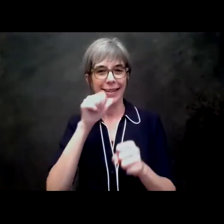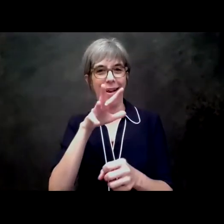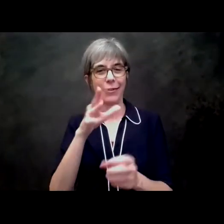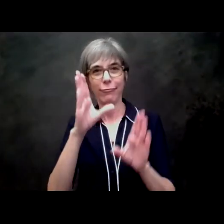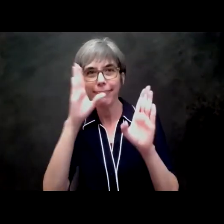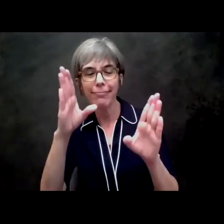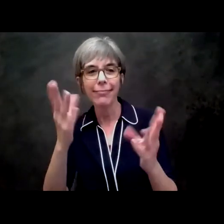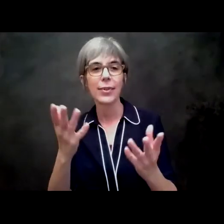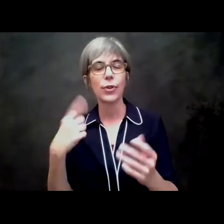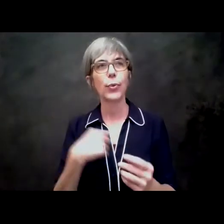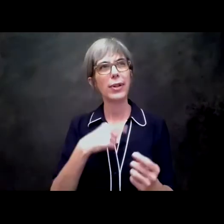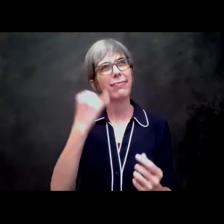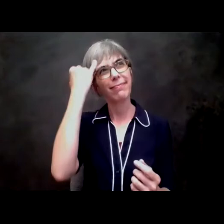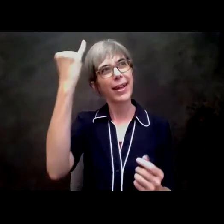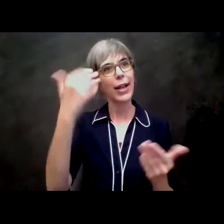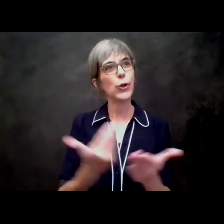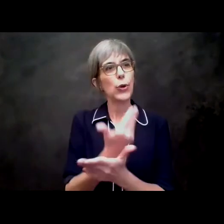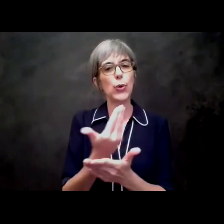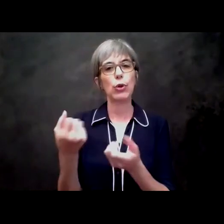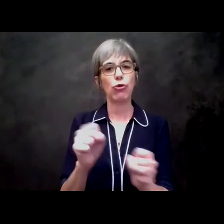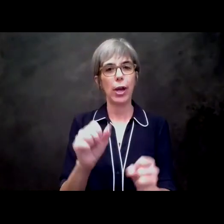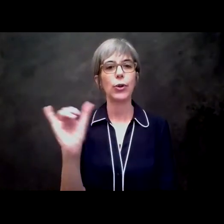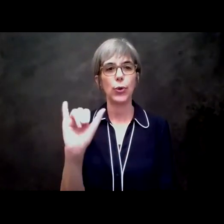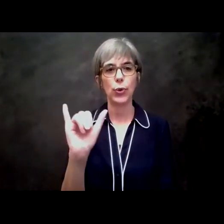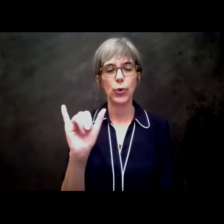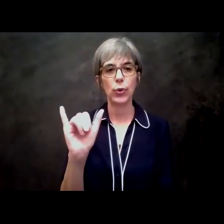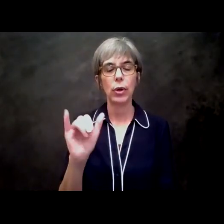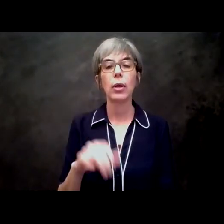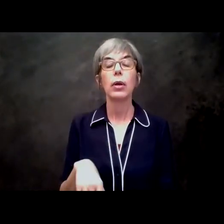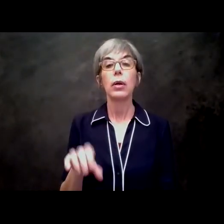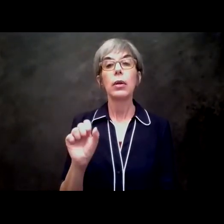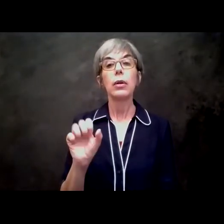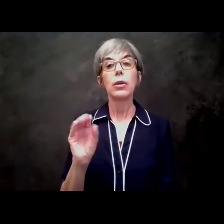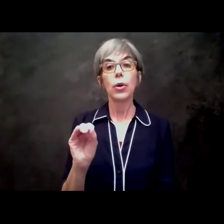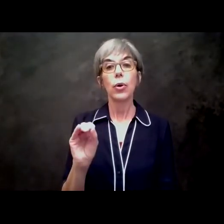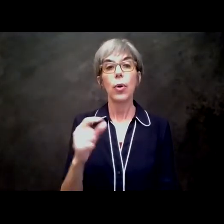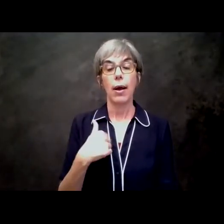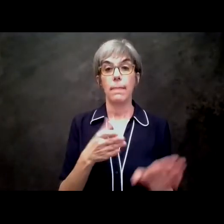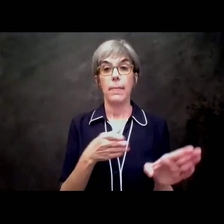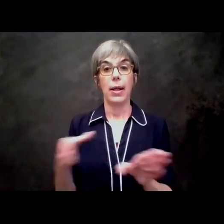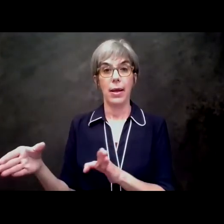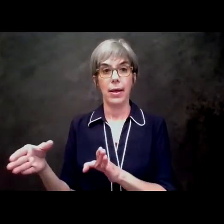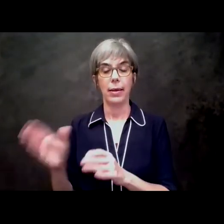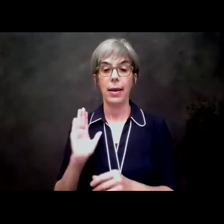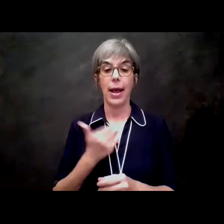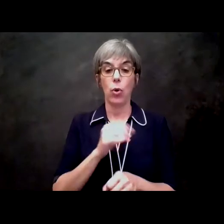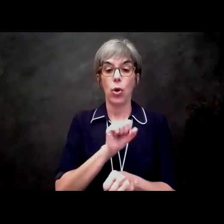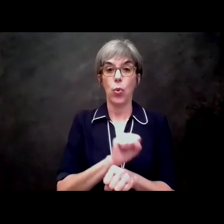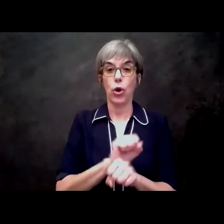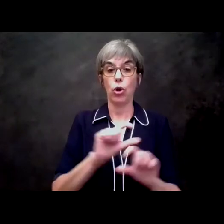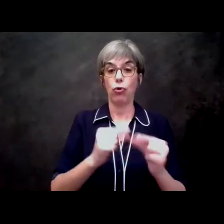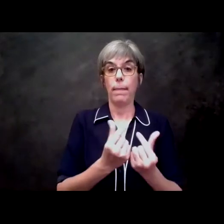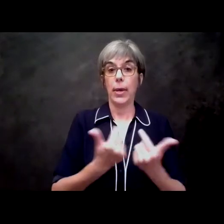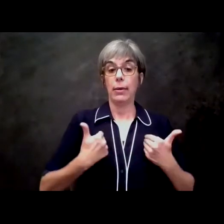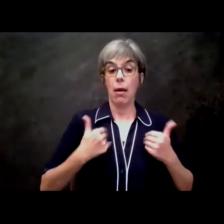really I'm going to look to the youth group. Part of our one of our work groups came up with the